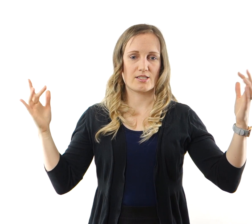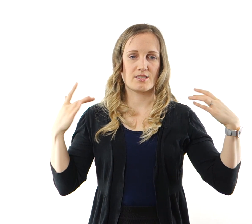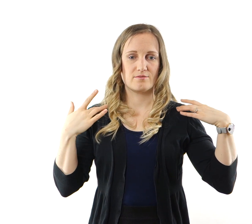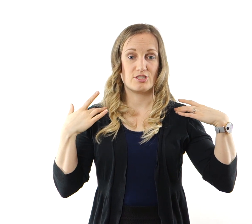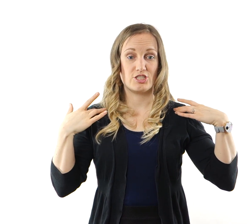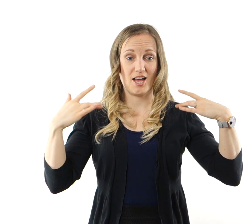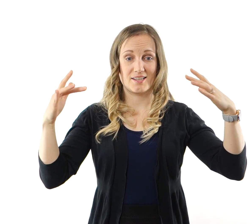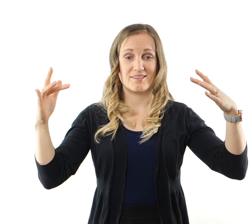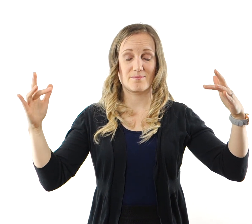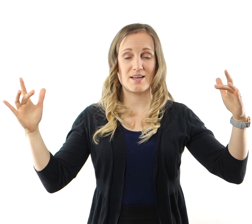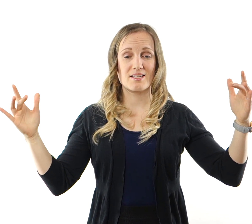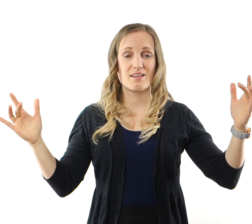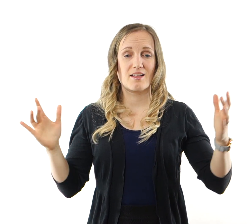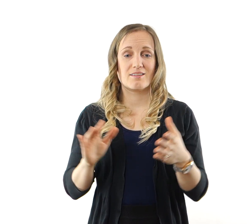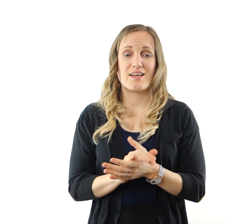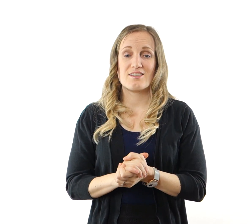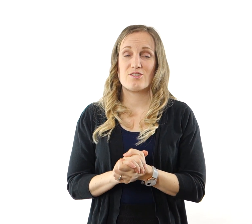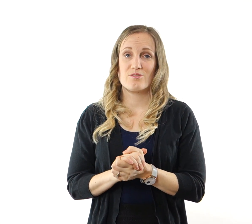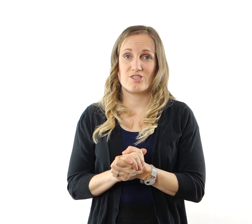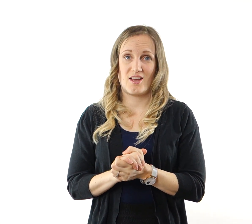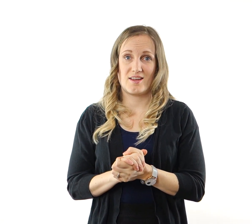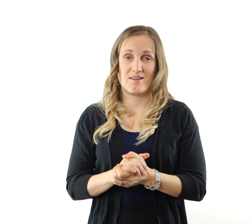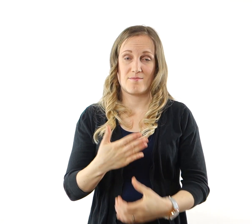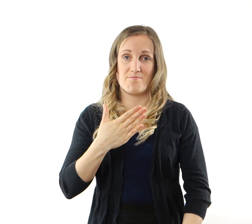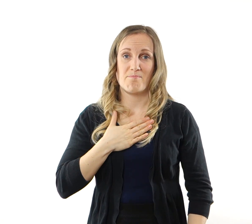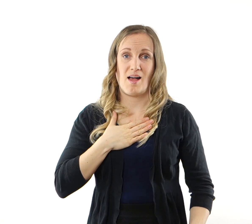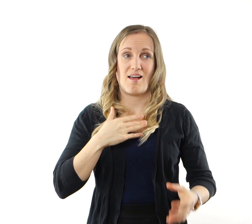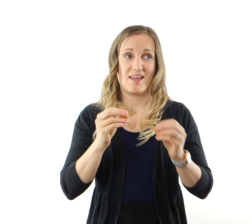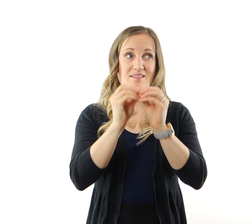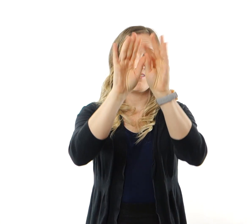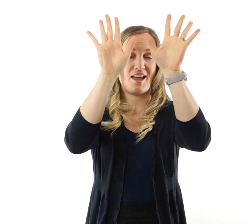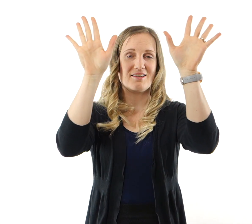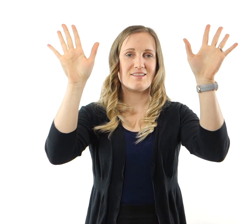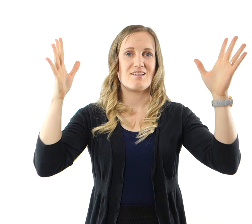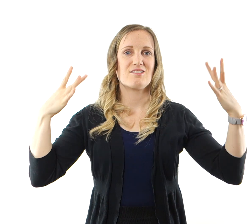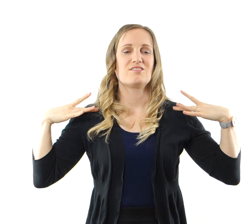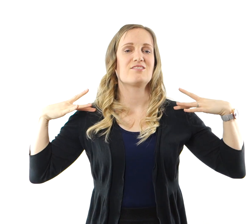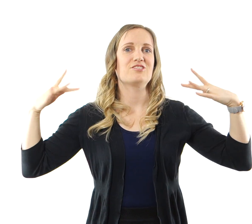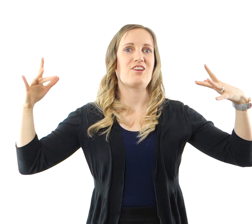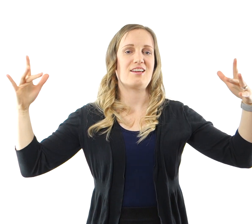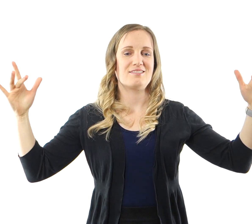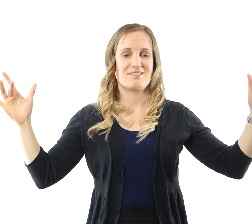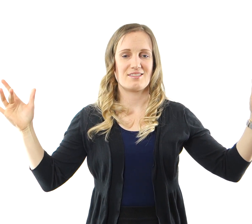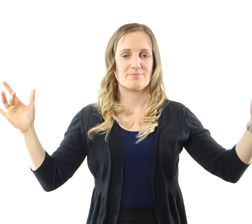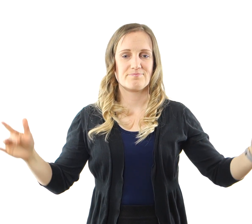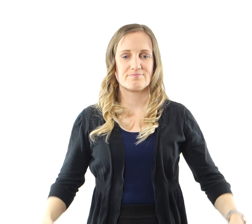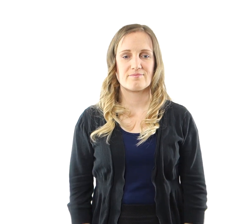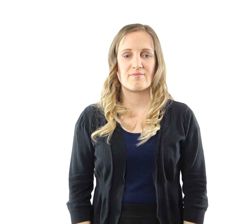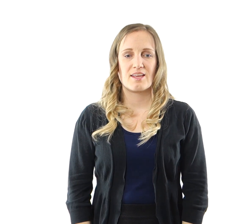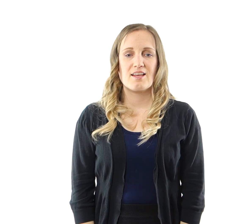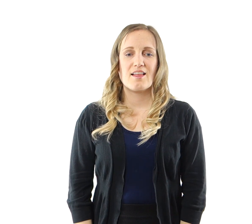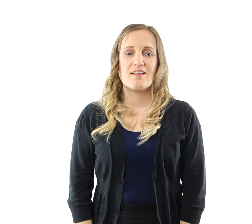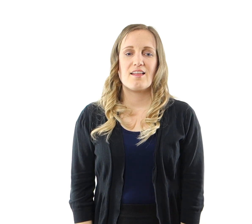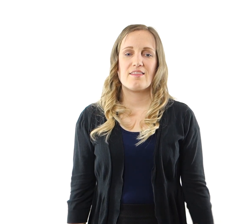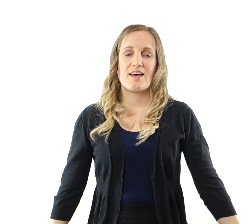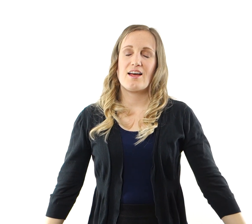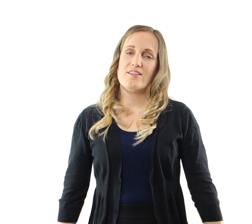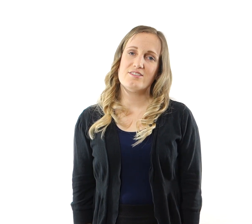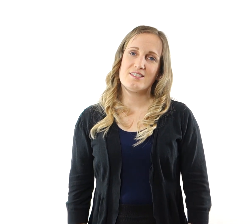Glorious. Shine. Let my light so shine. My light shines. That others